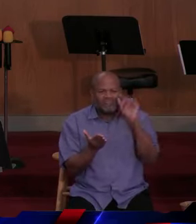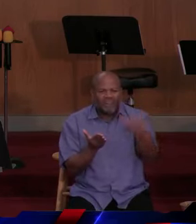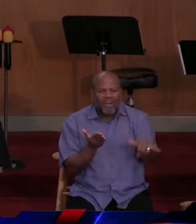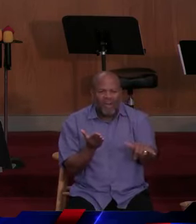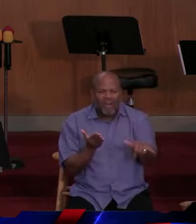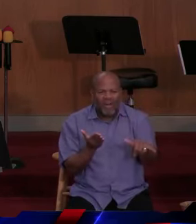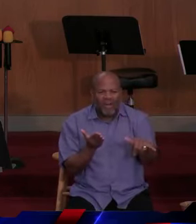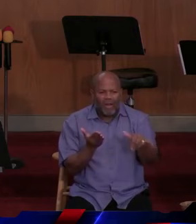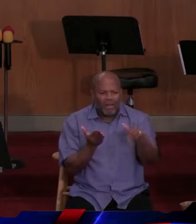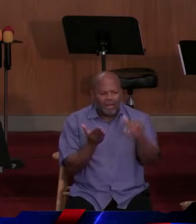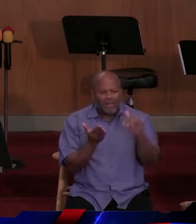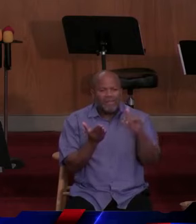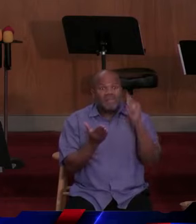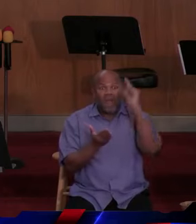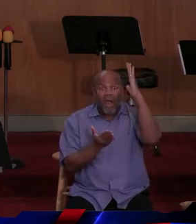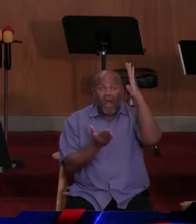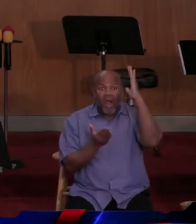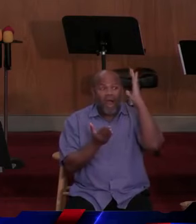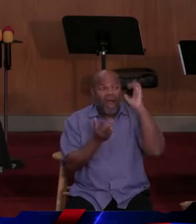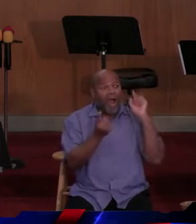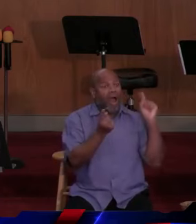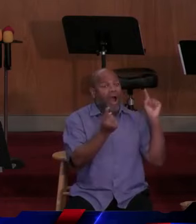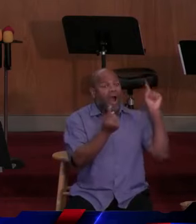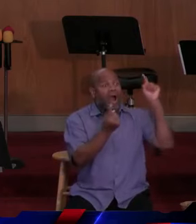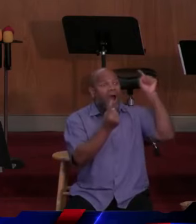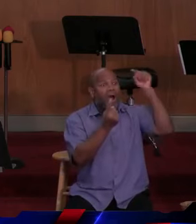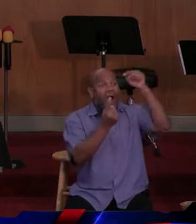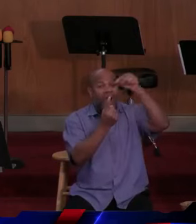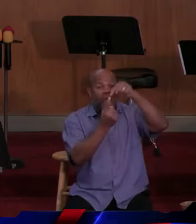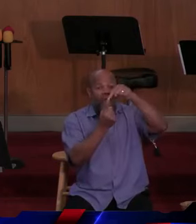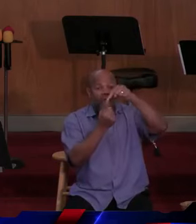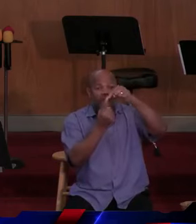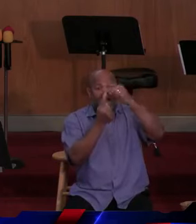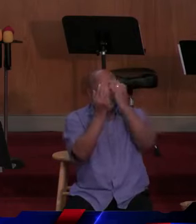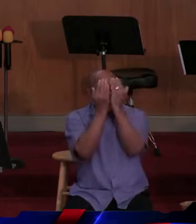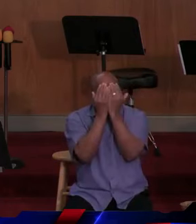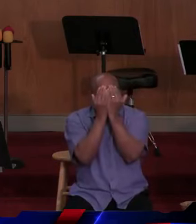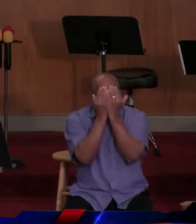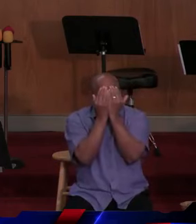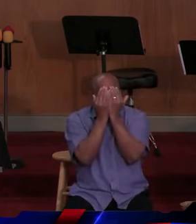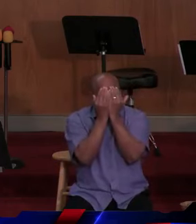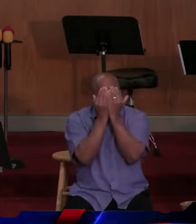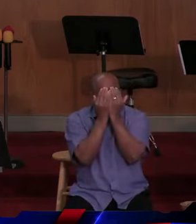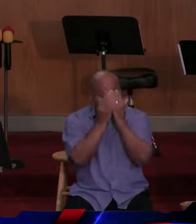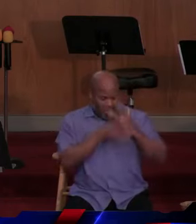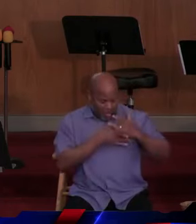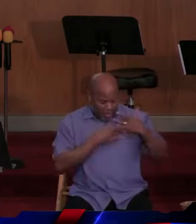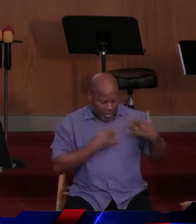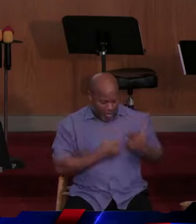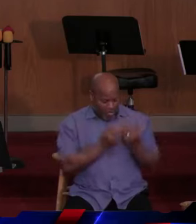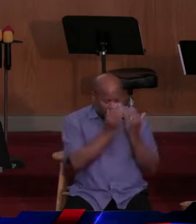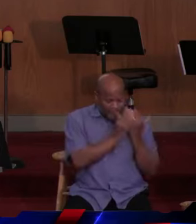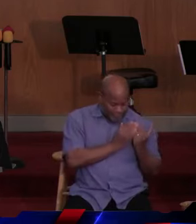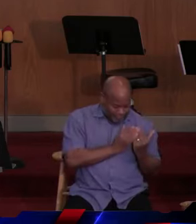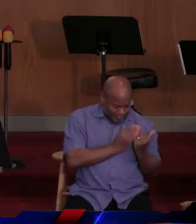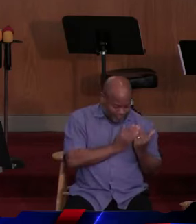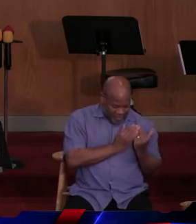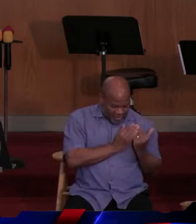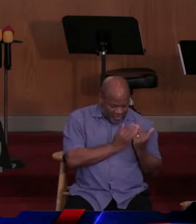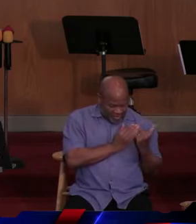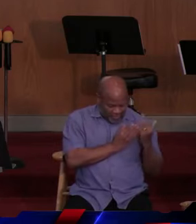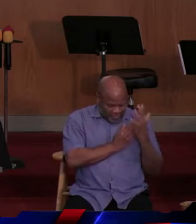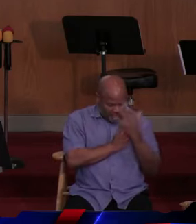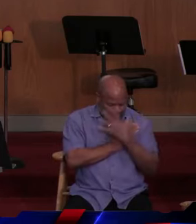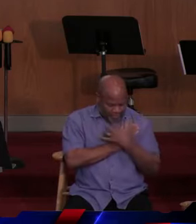And until God removes the veil from their hearts, they will never be able to